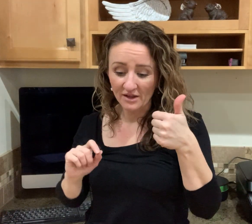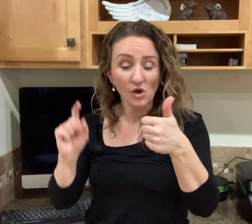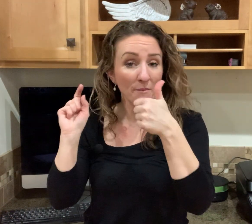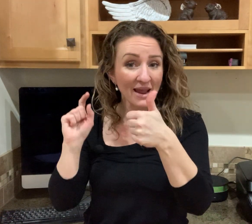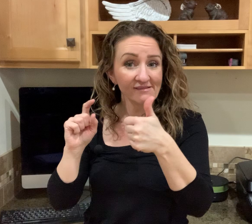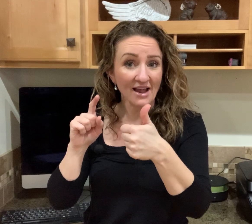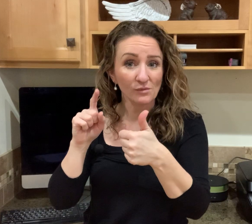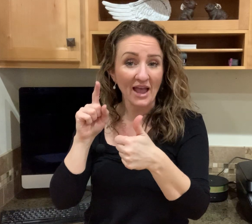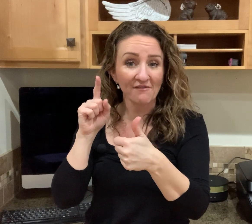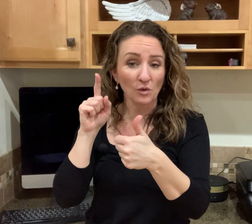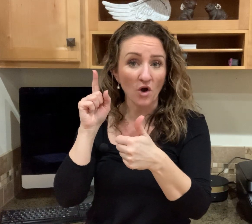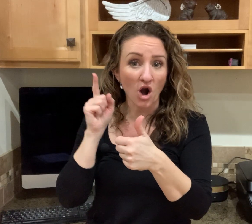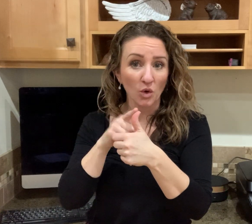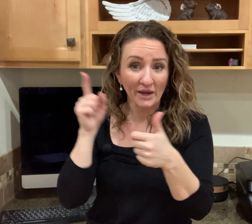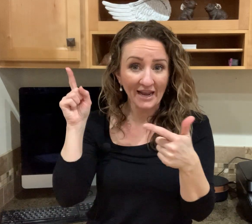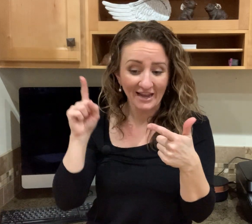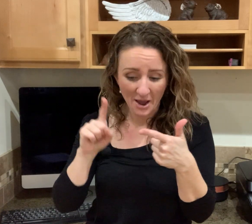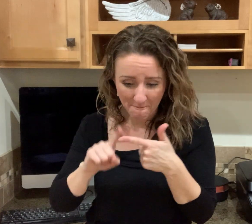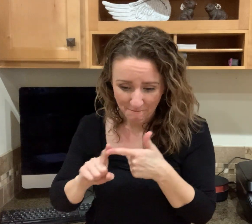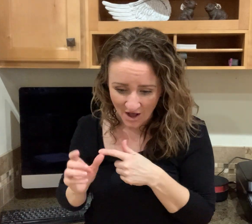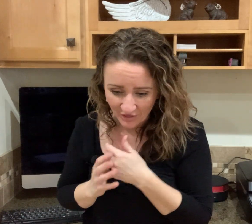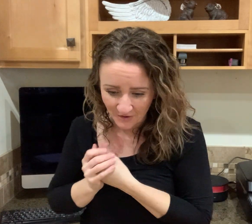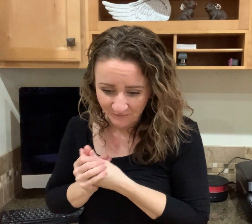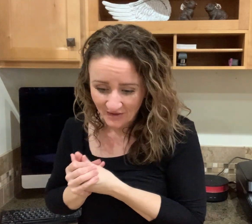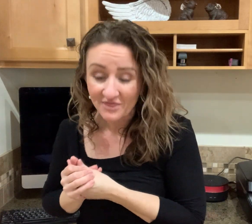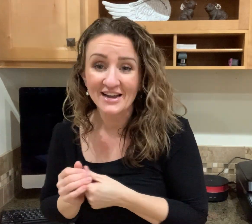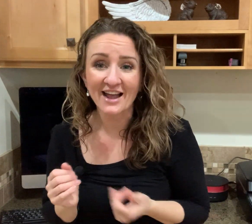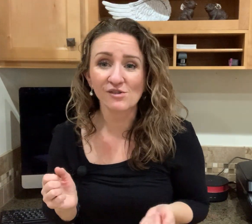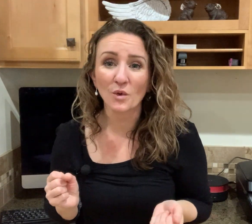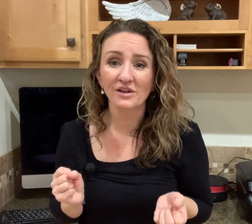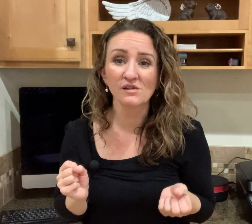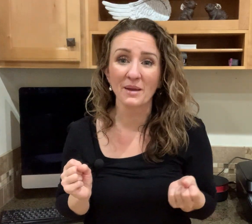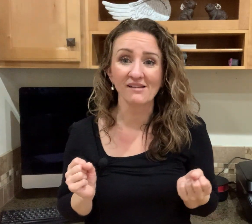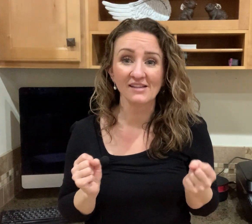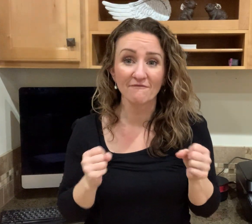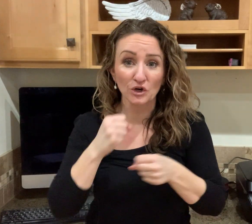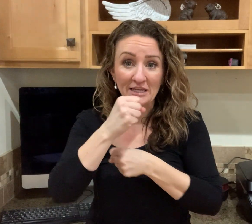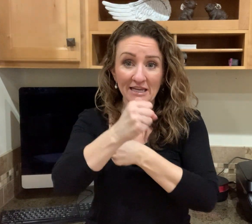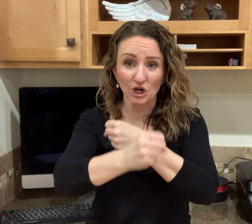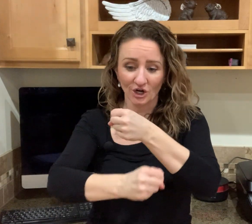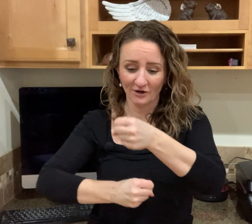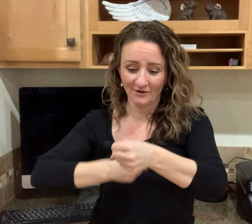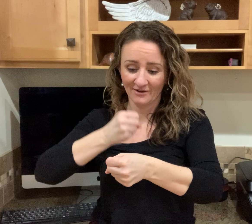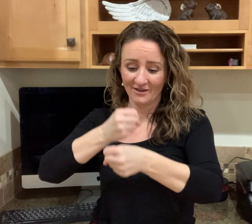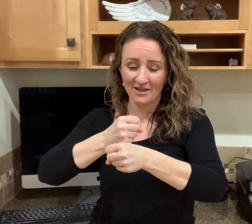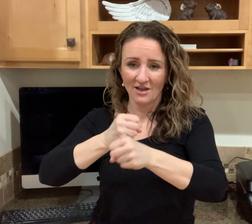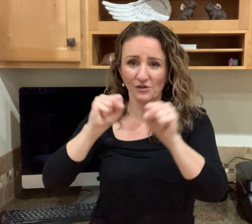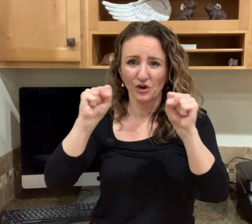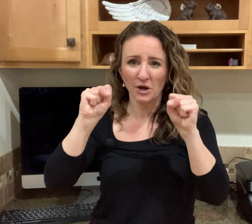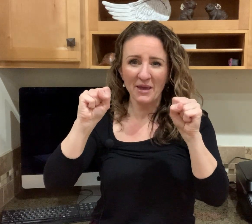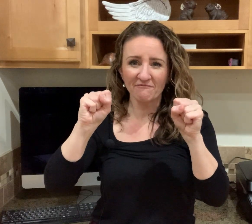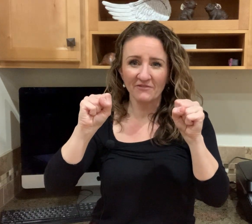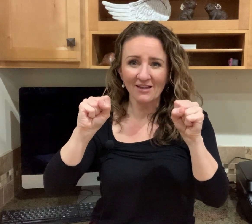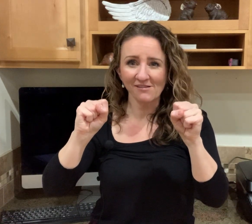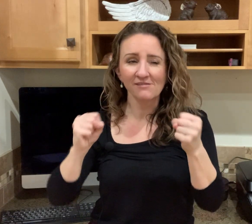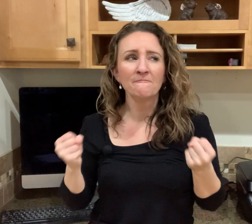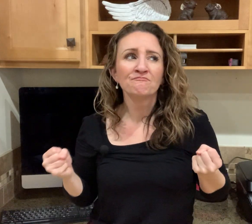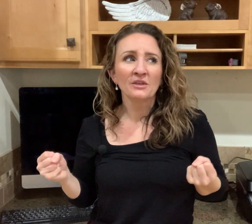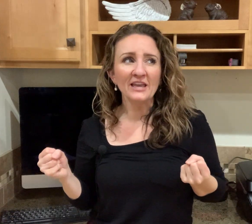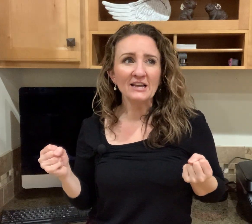so our base signs we have so far are week, month. The next one is the base sign for year. So you're going to make fists. Think of